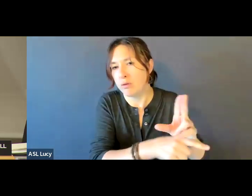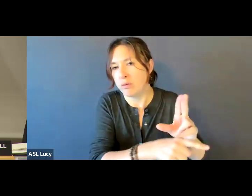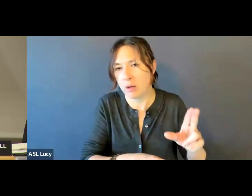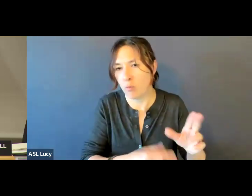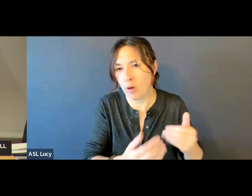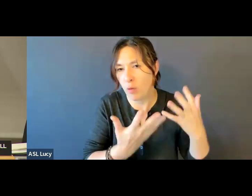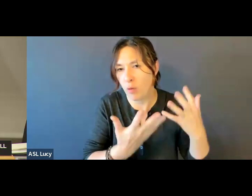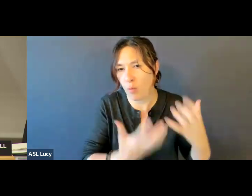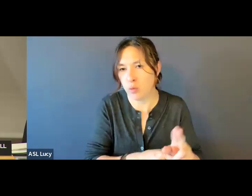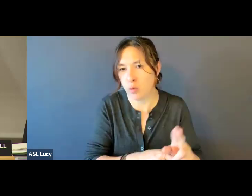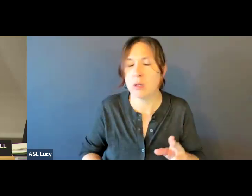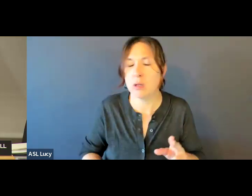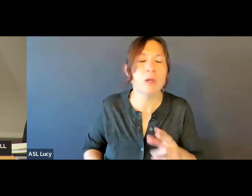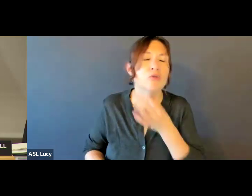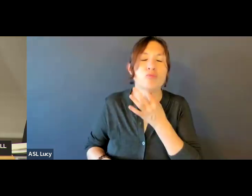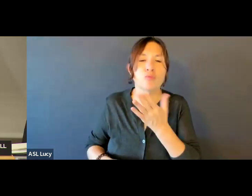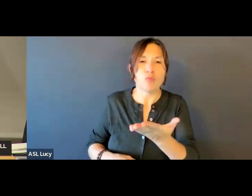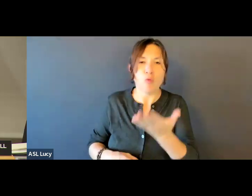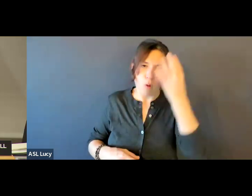thoughts around the curriculum